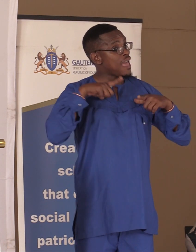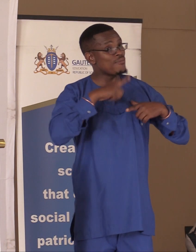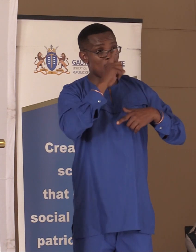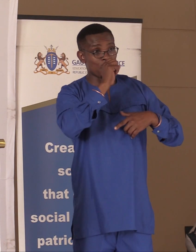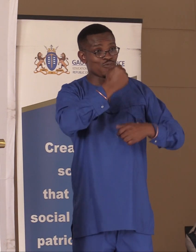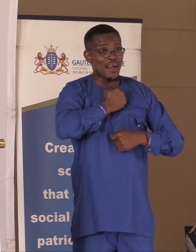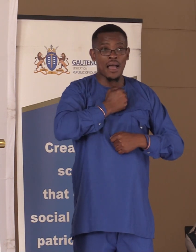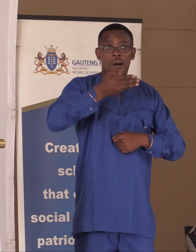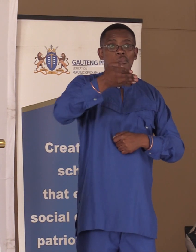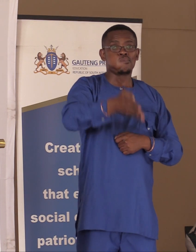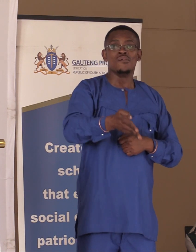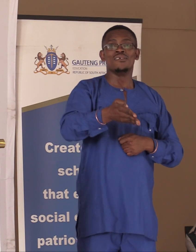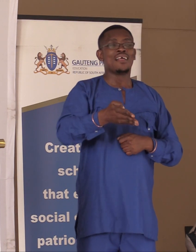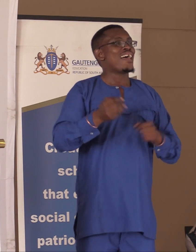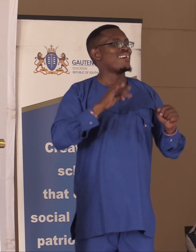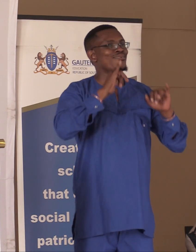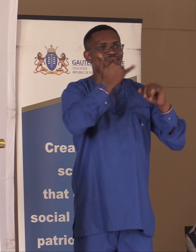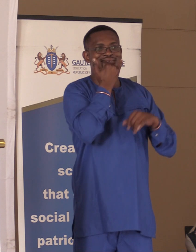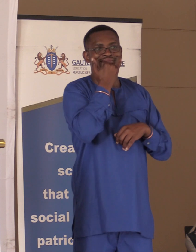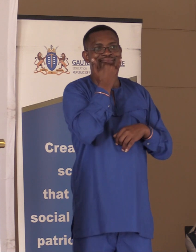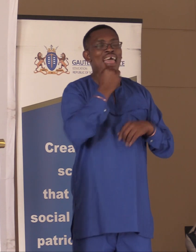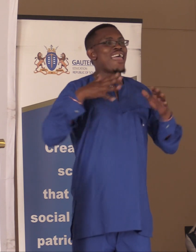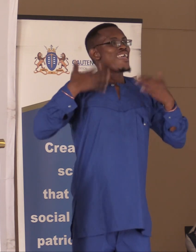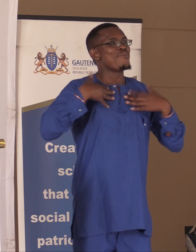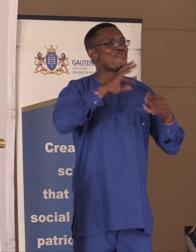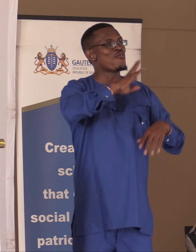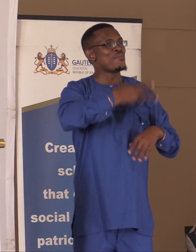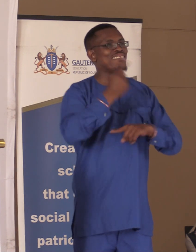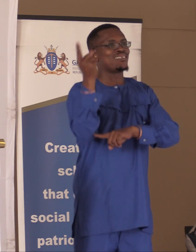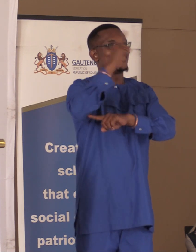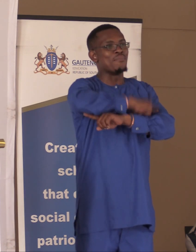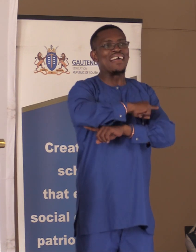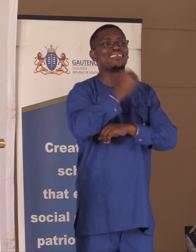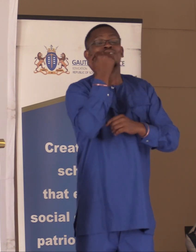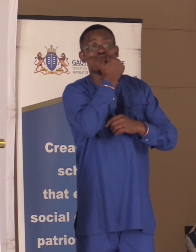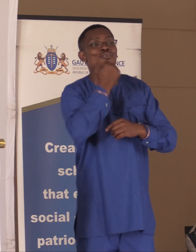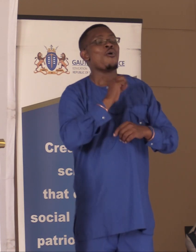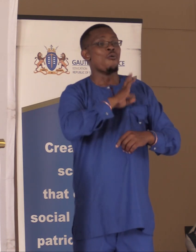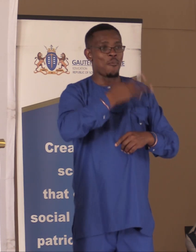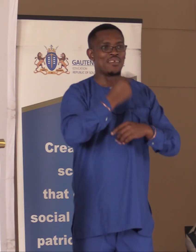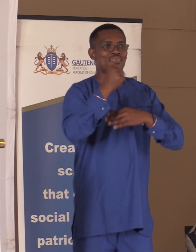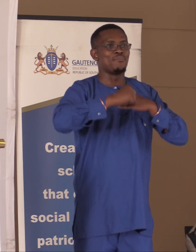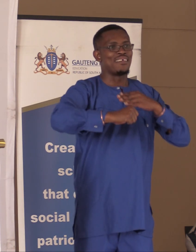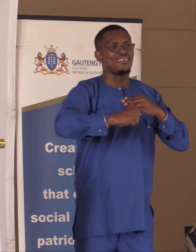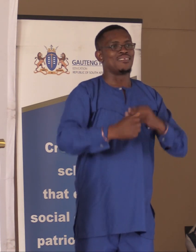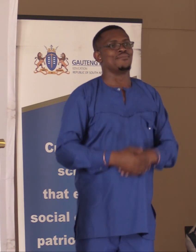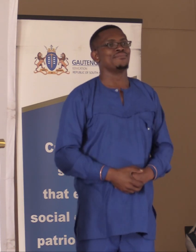here. I'm over the moon. Happy Women's Day. Women's Month.